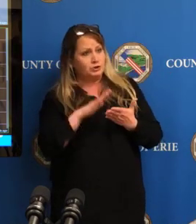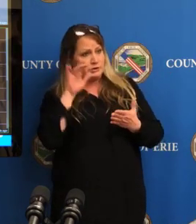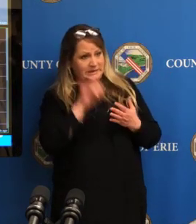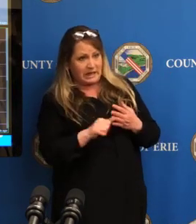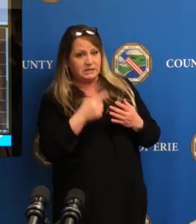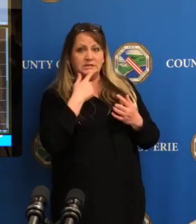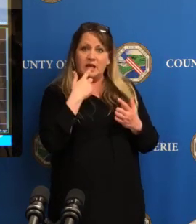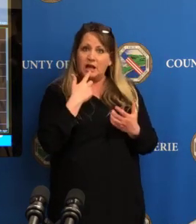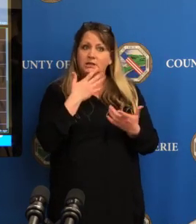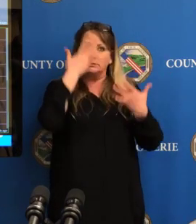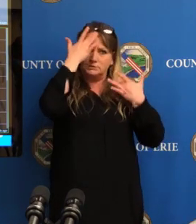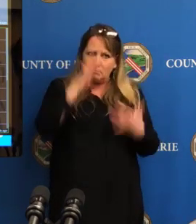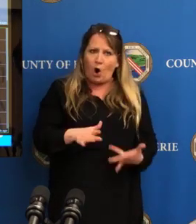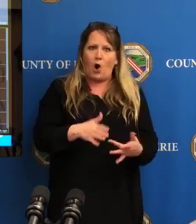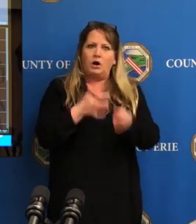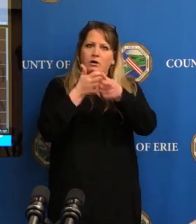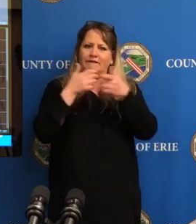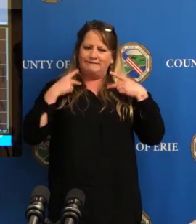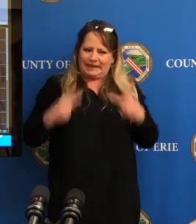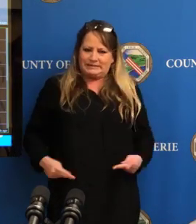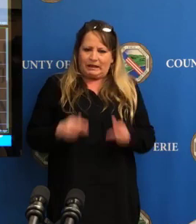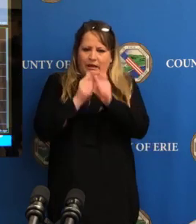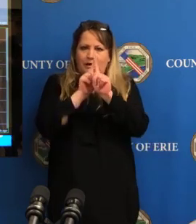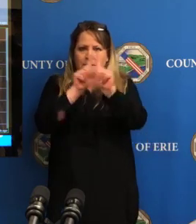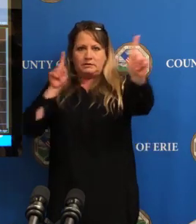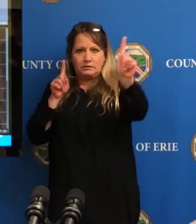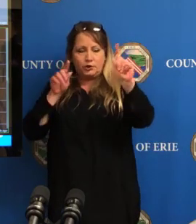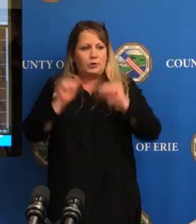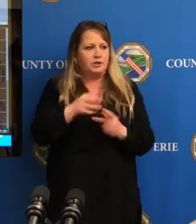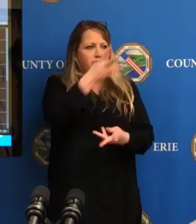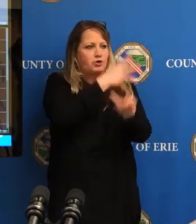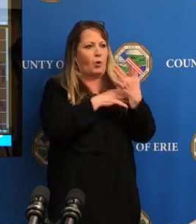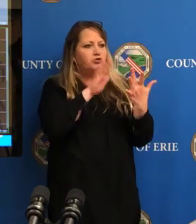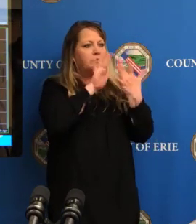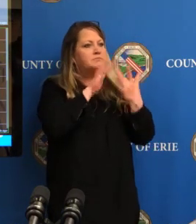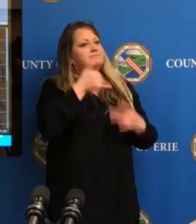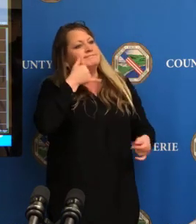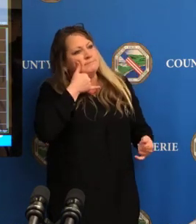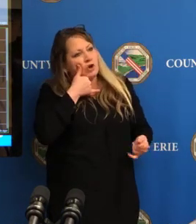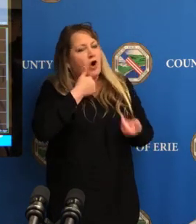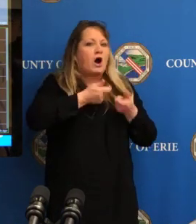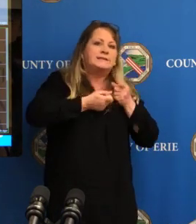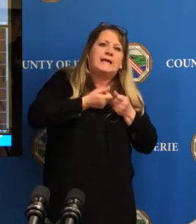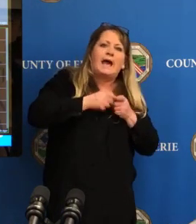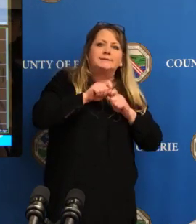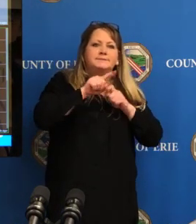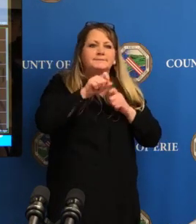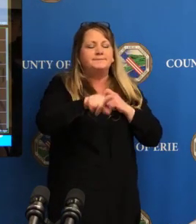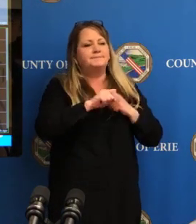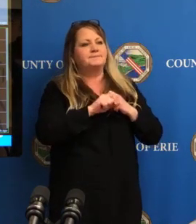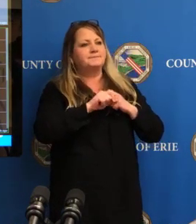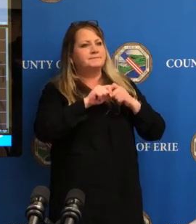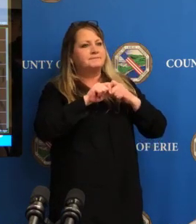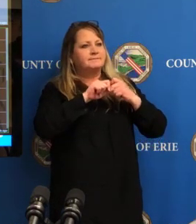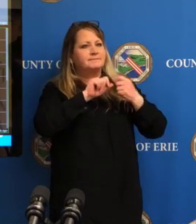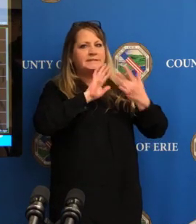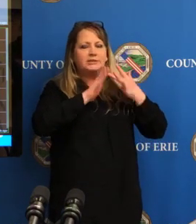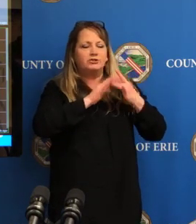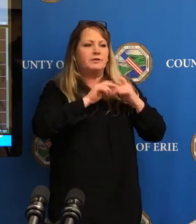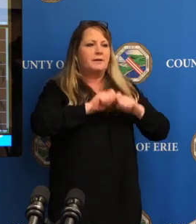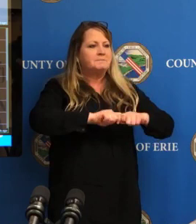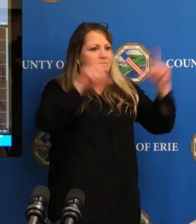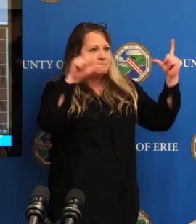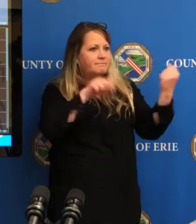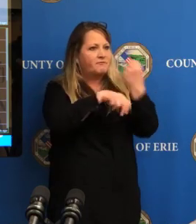smart physical distancing. Be close. You can be socially connected through the phone, through the internet, through those sources, but be physically